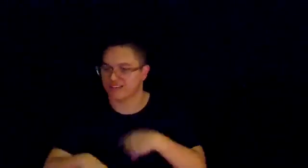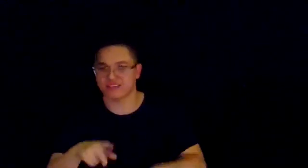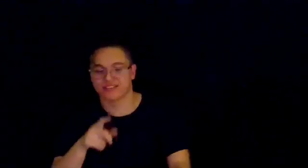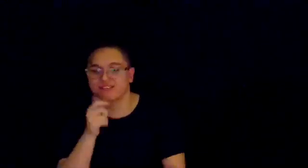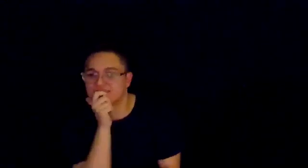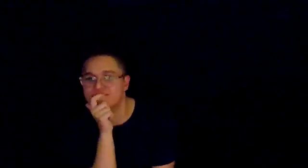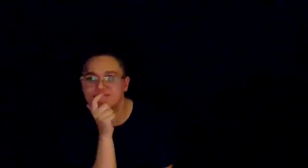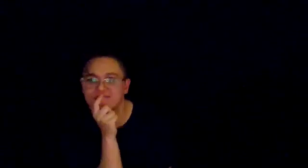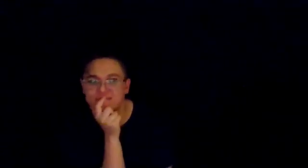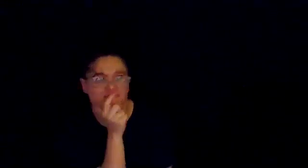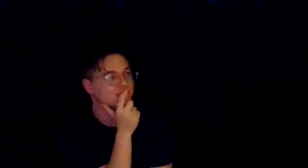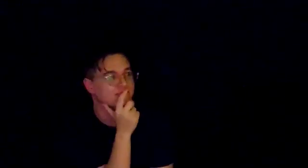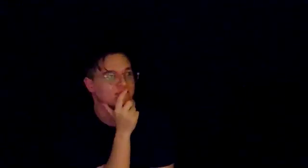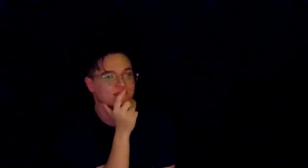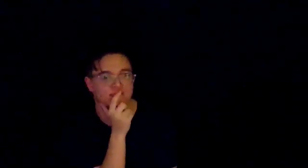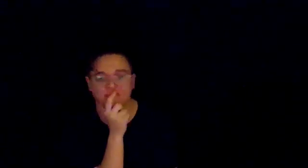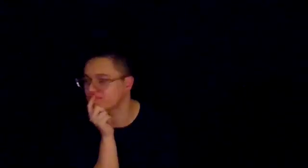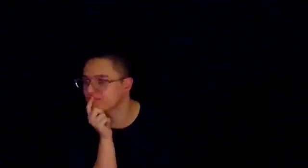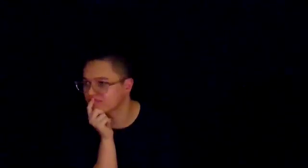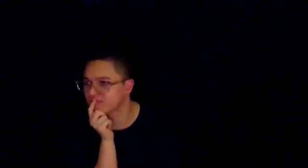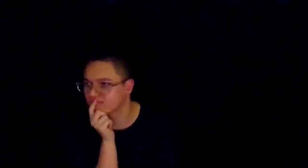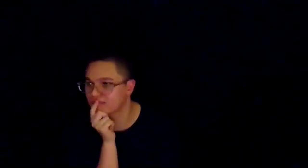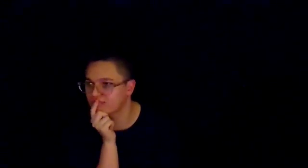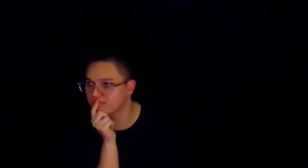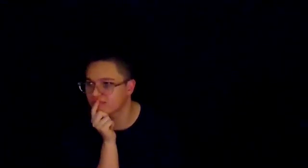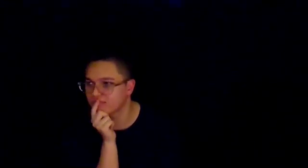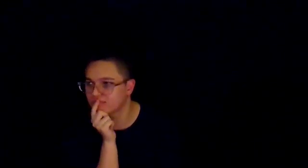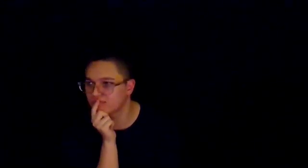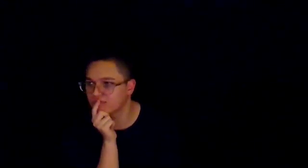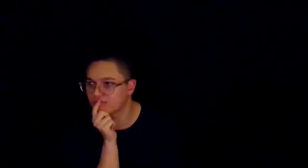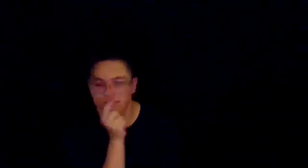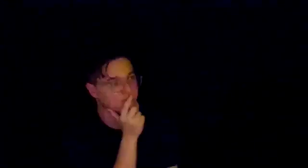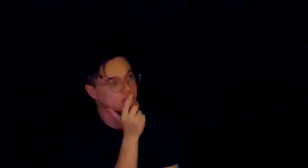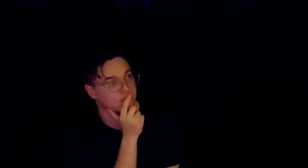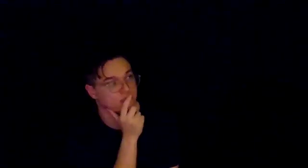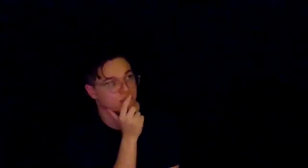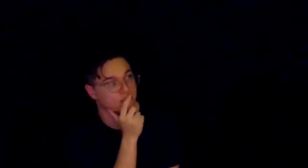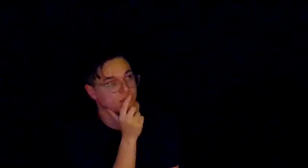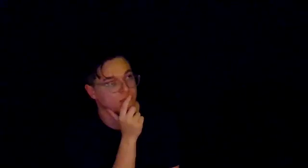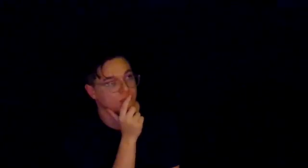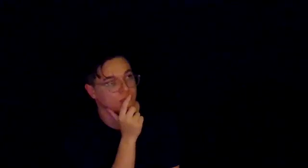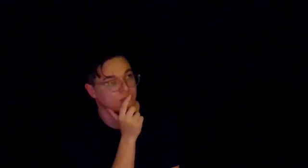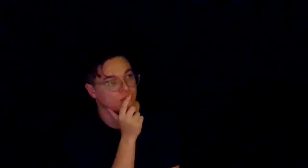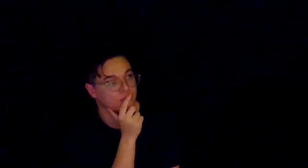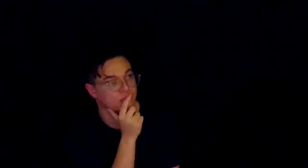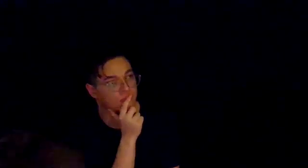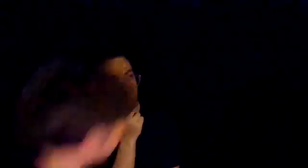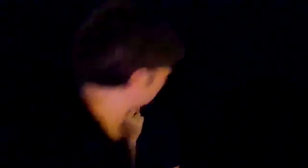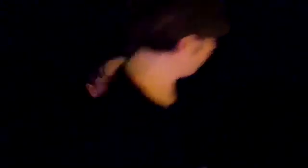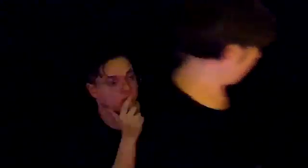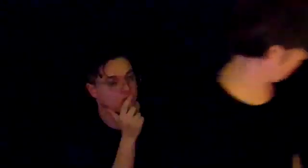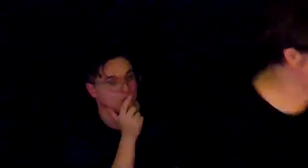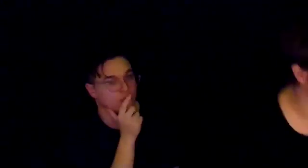it. What was the question again? Could you reiterate? I think it was Wilma, wasn't it? It's Meredith. It was a letter